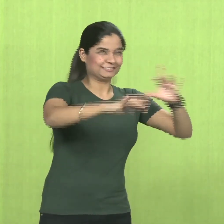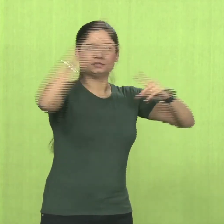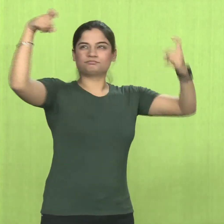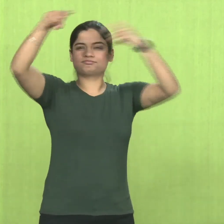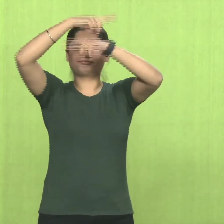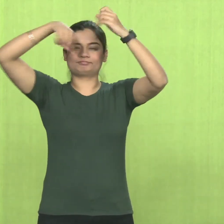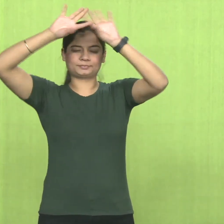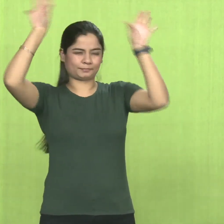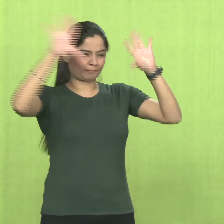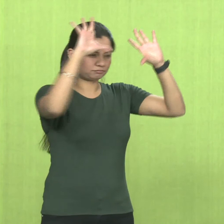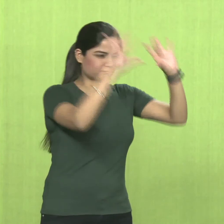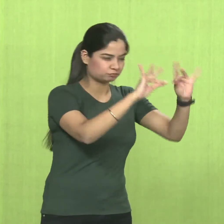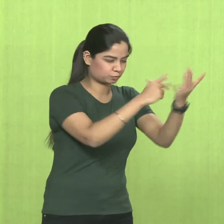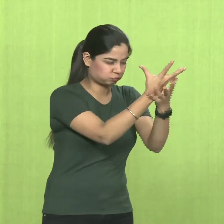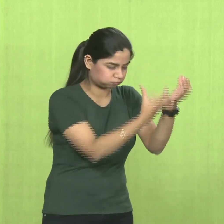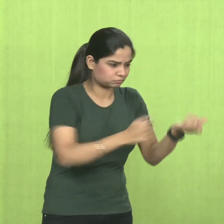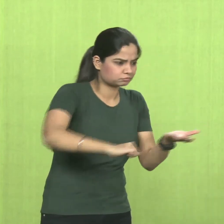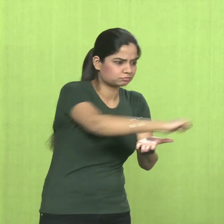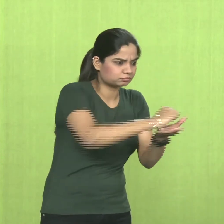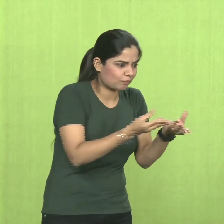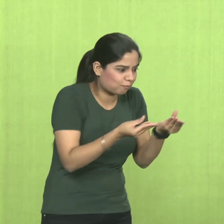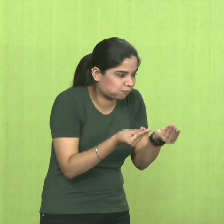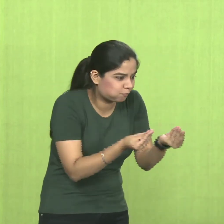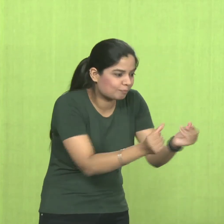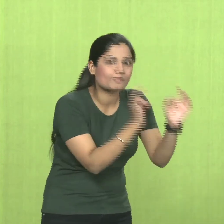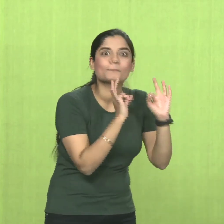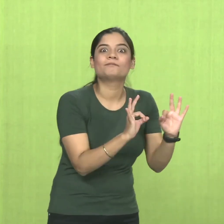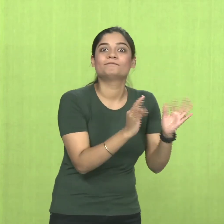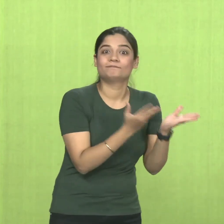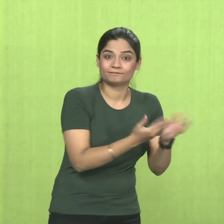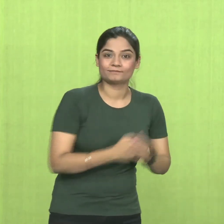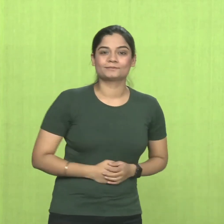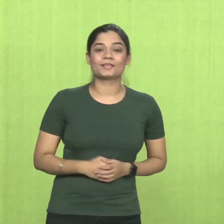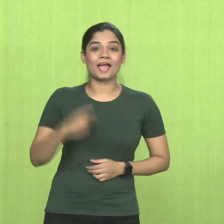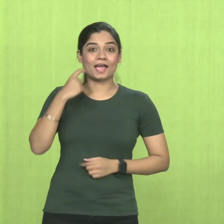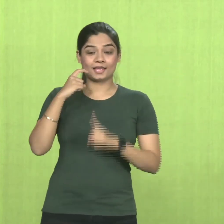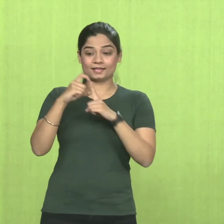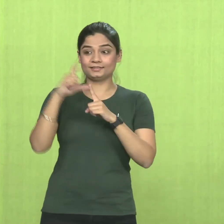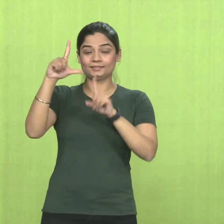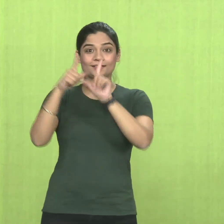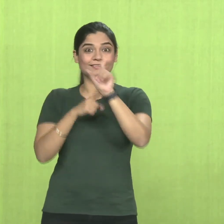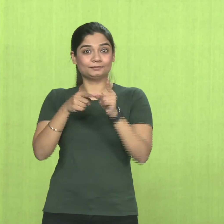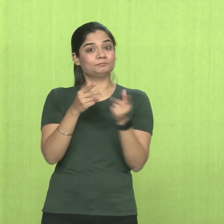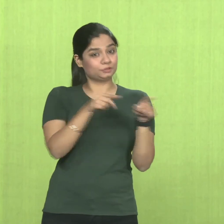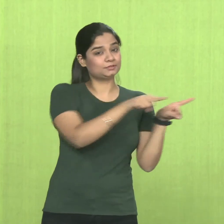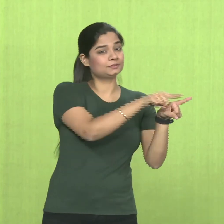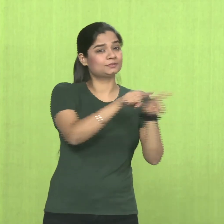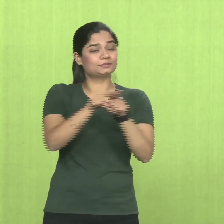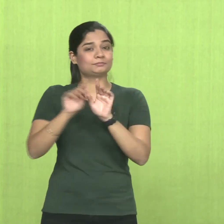a little sour taste. So this bacteria that's present in the atmosphere is good. For idli also this is good. So